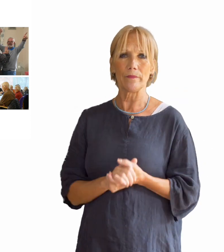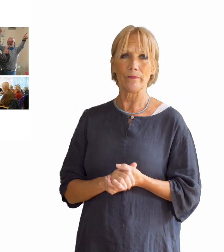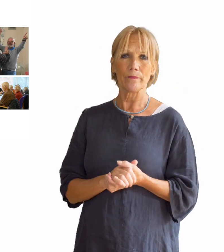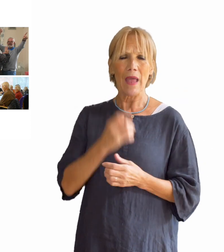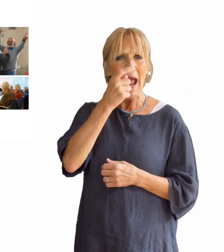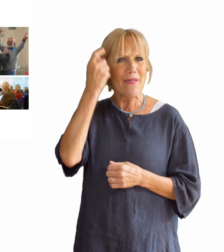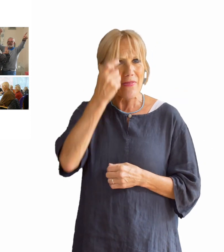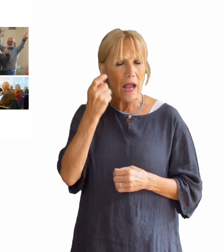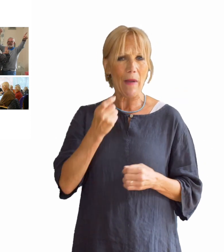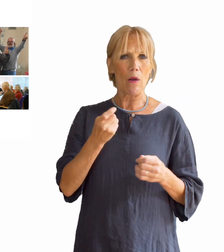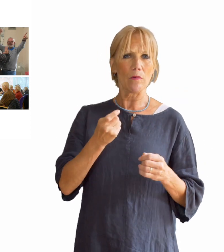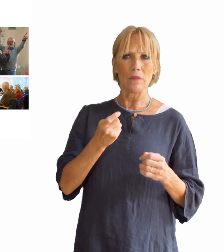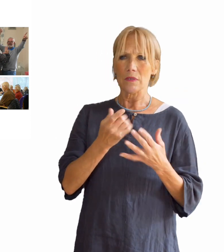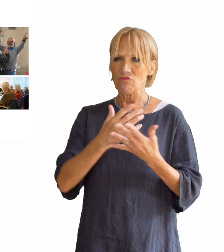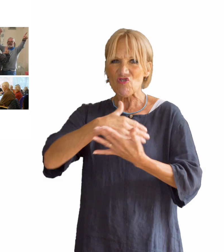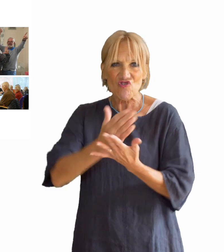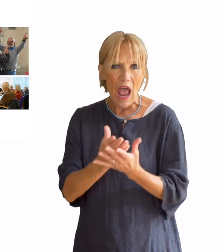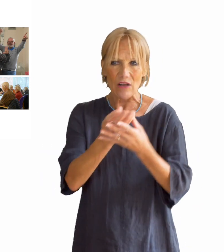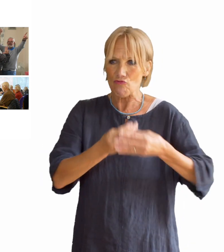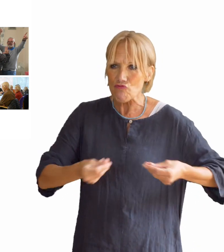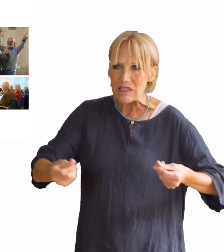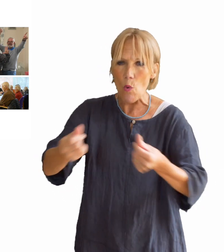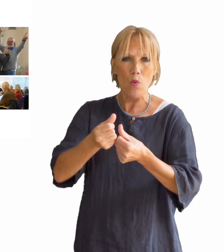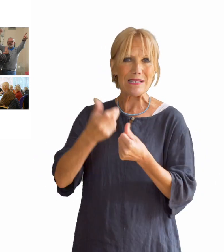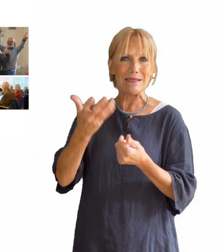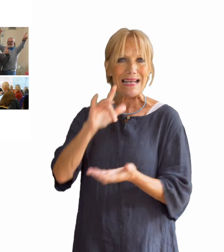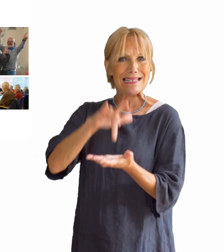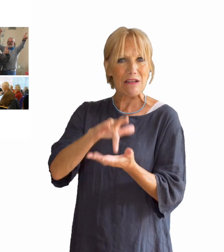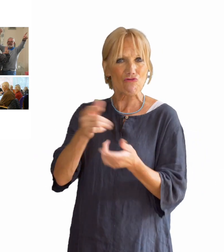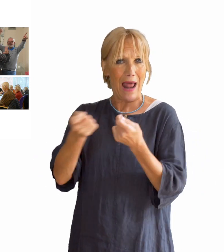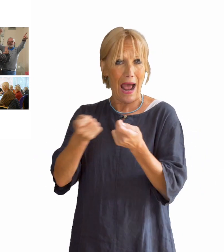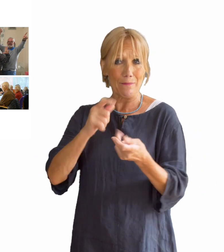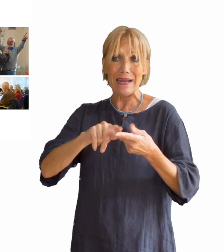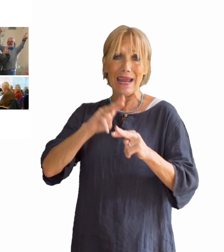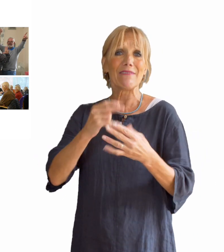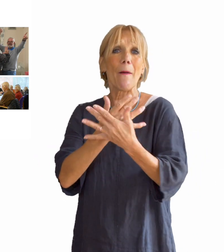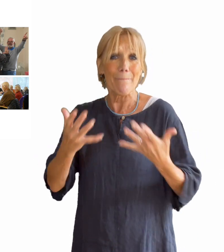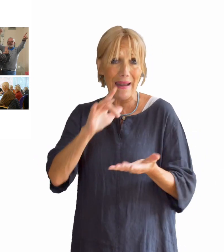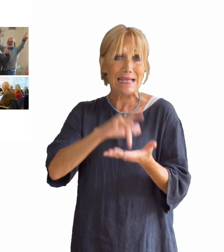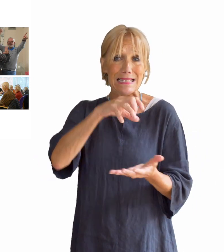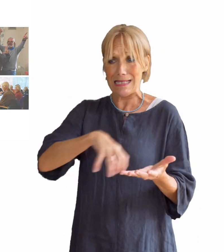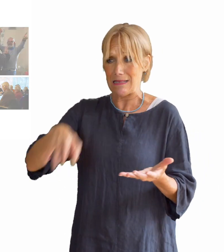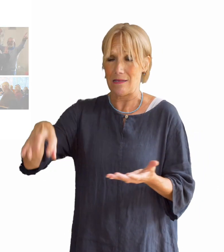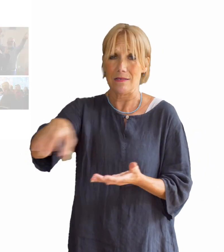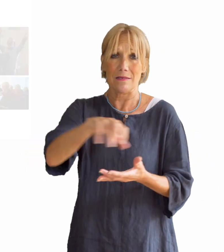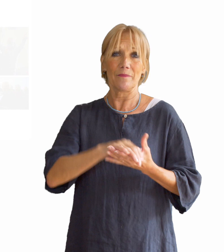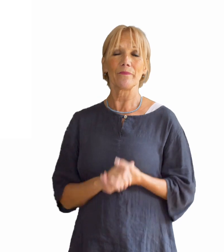If running multiple centres, consider economies of scale such as shared resources and centralised administration.